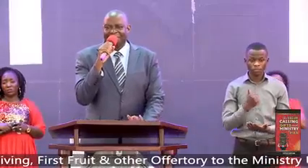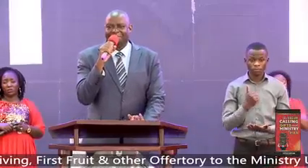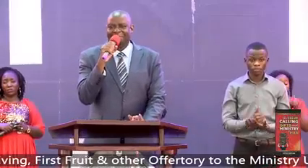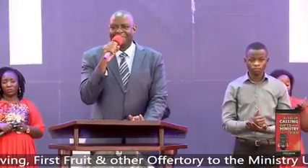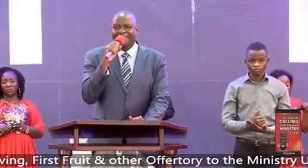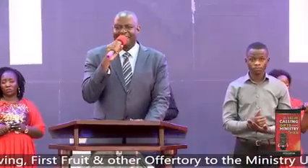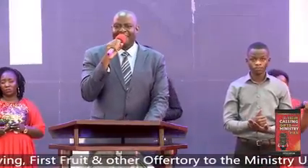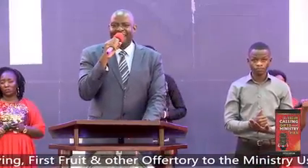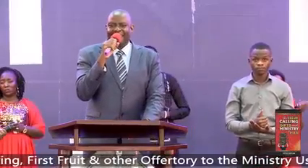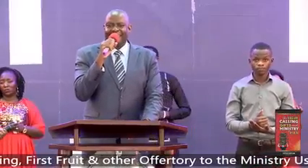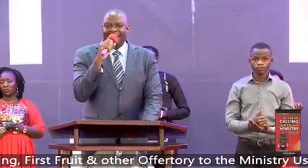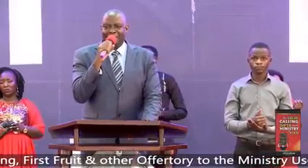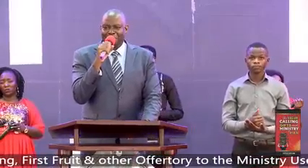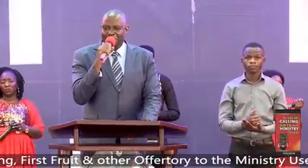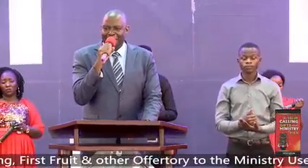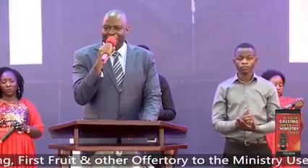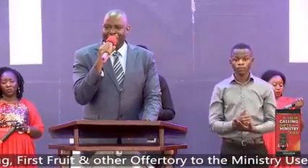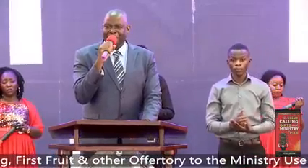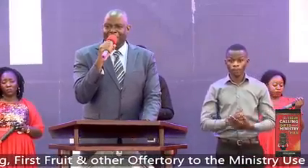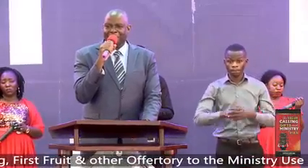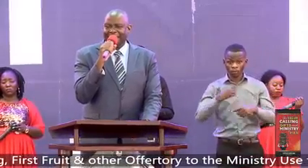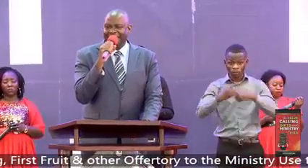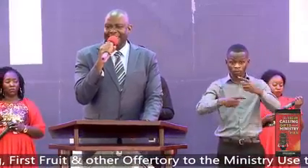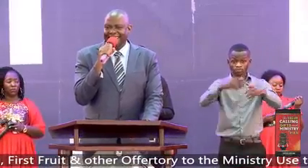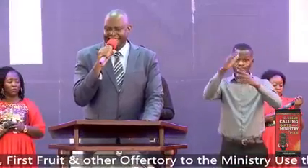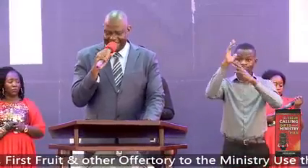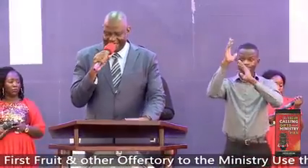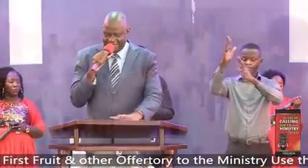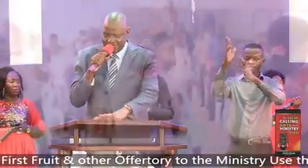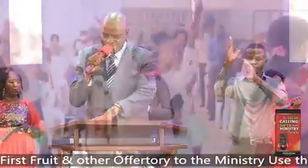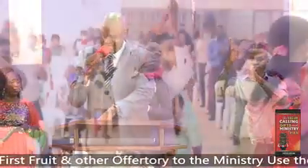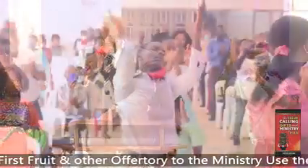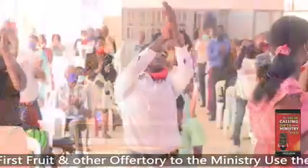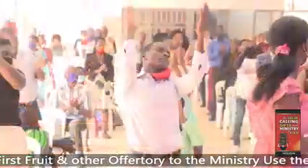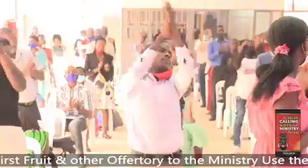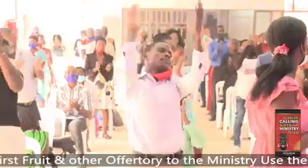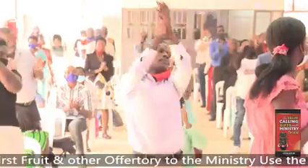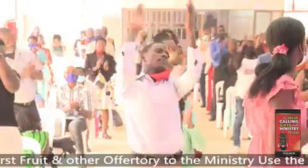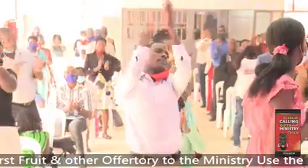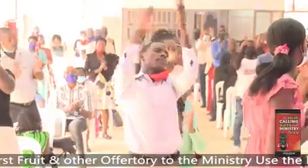Amen. Amina. Amen. Come on, Faye.